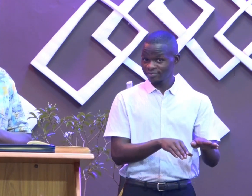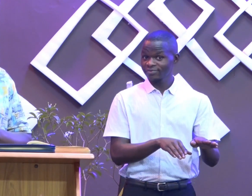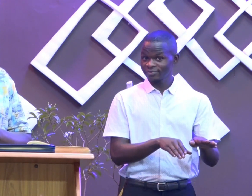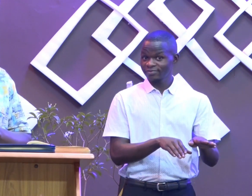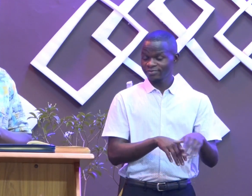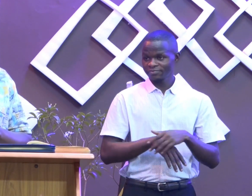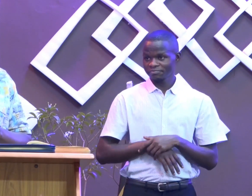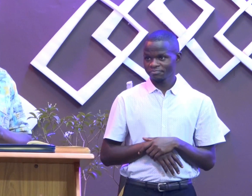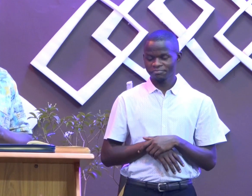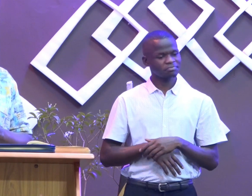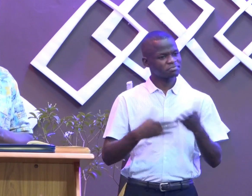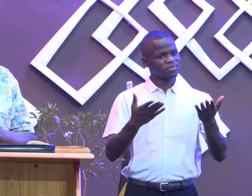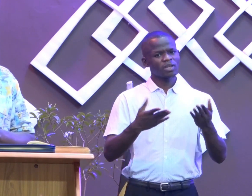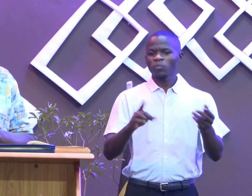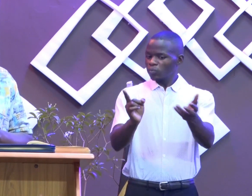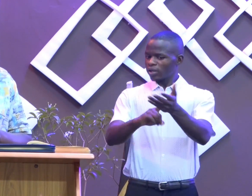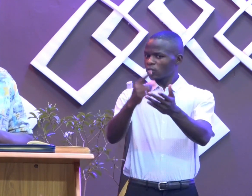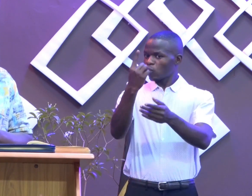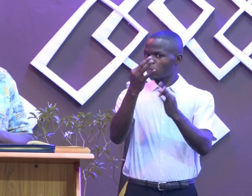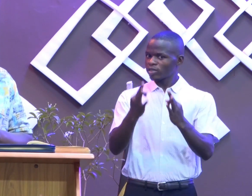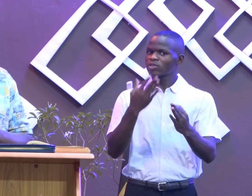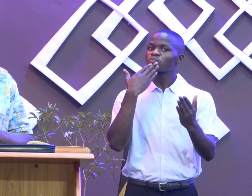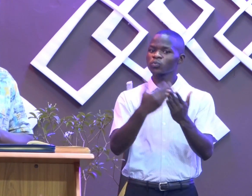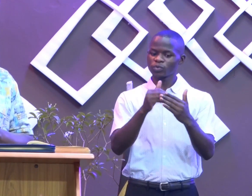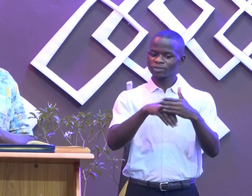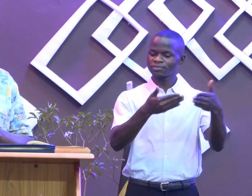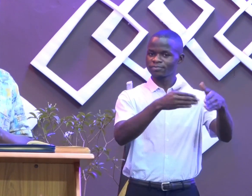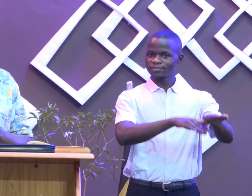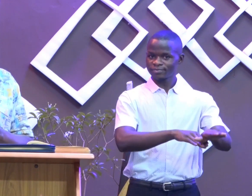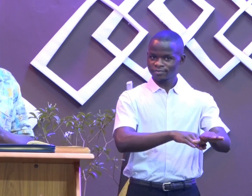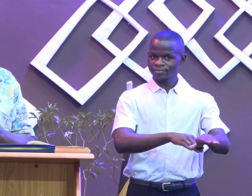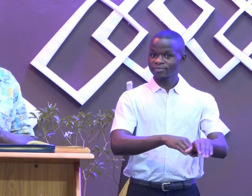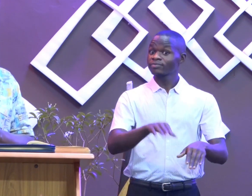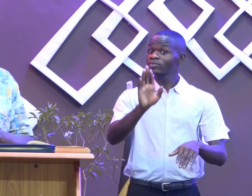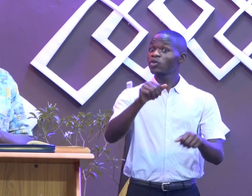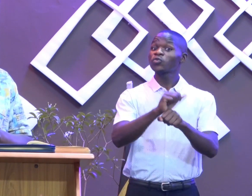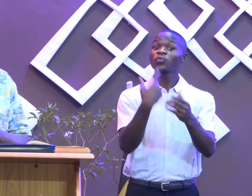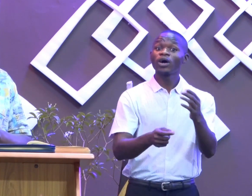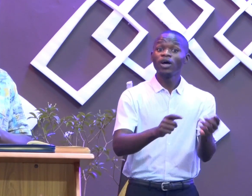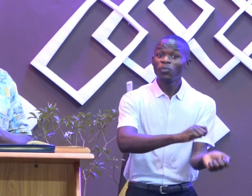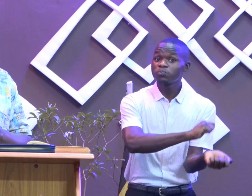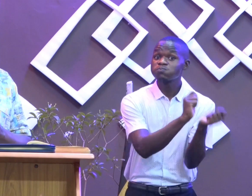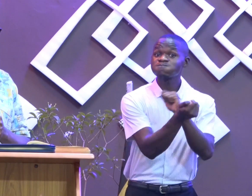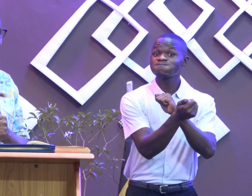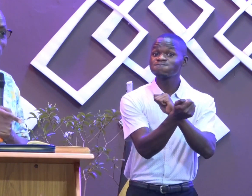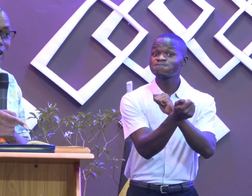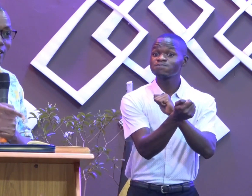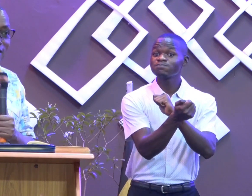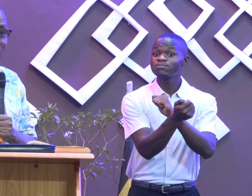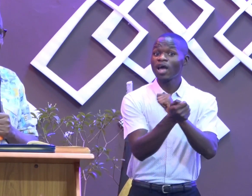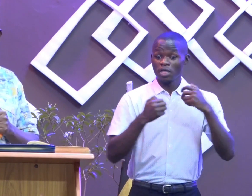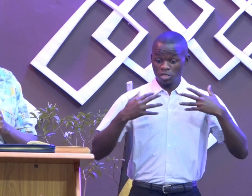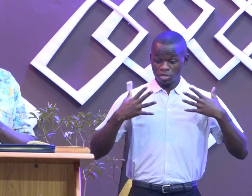Death. Tufunyeye kirungi ekikulimu. We've got something good in it. Owanyisa. You were exchanged.